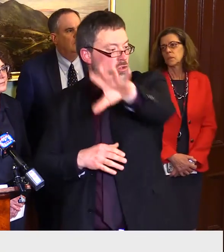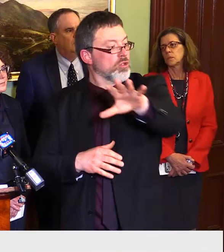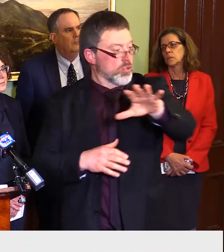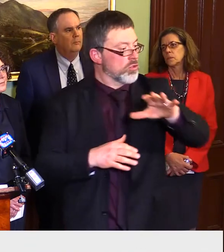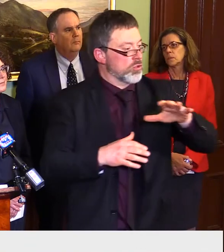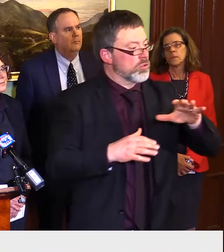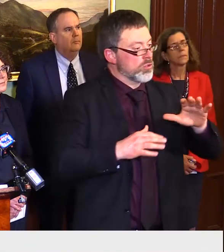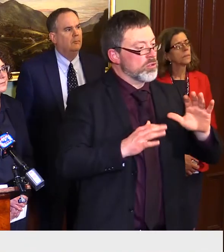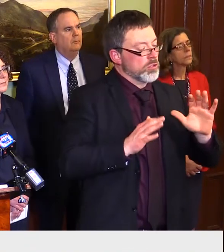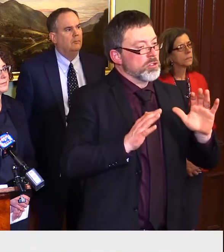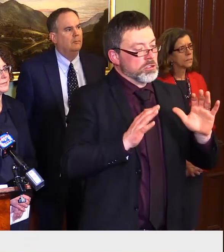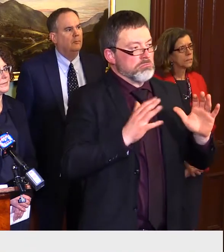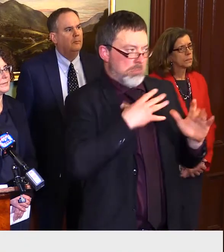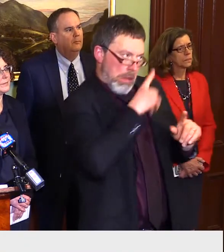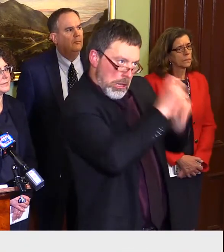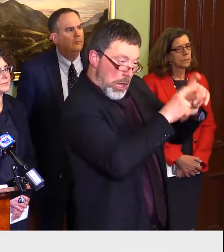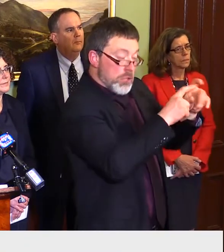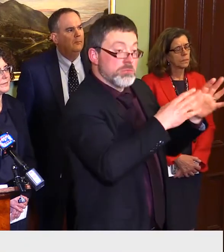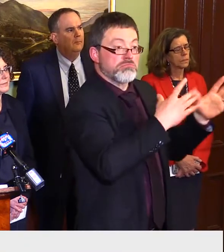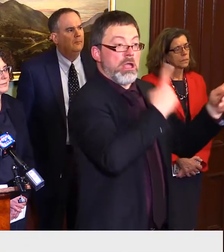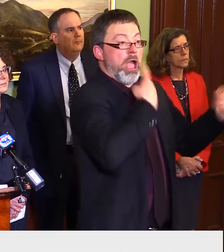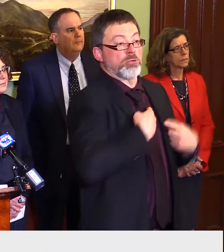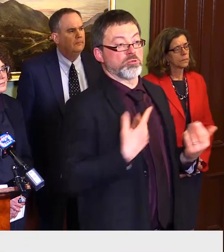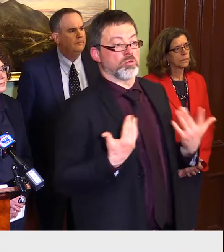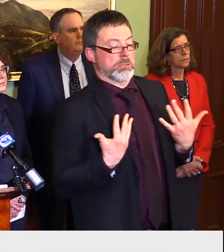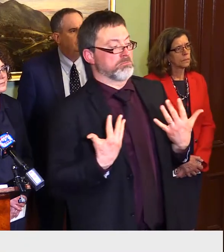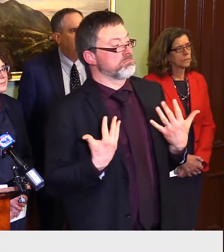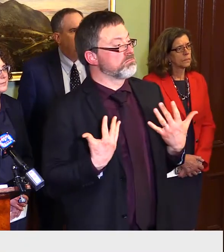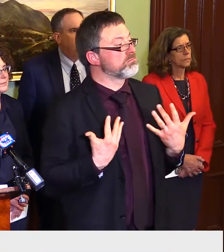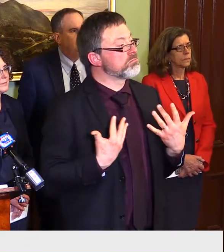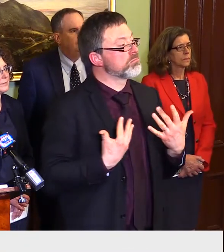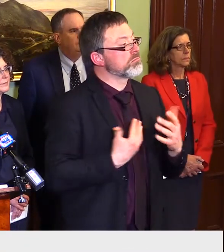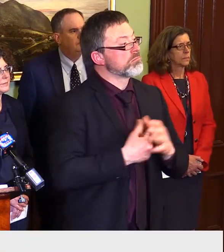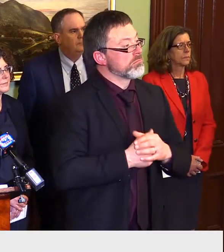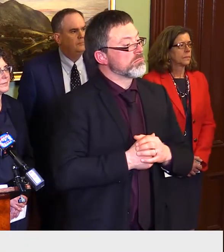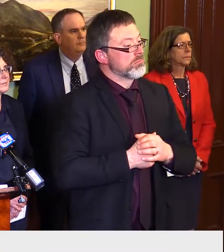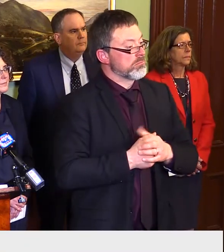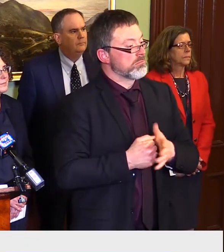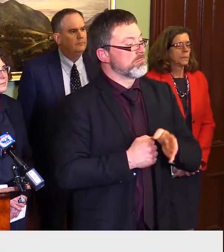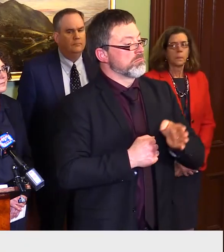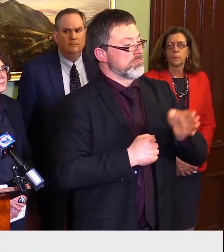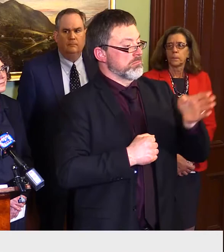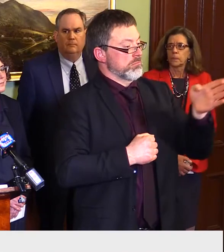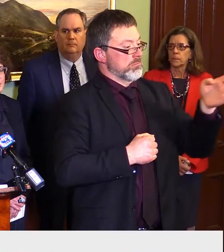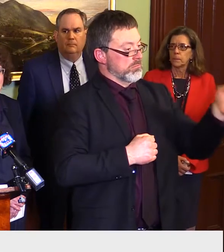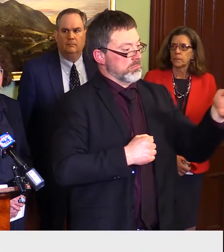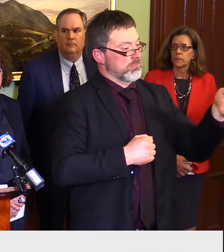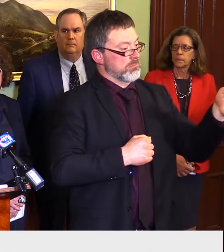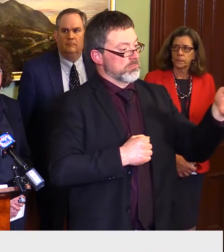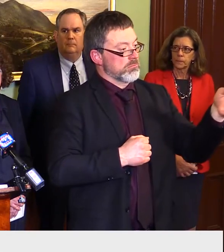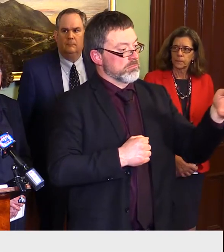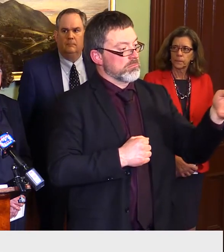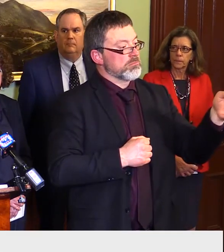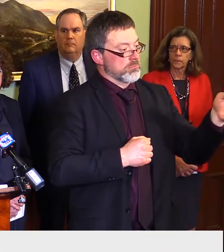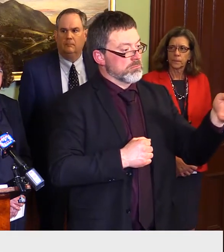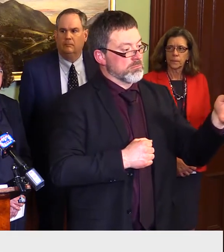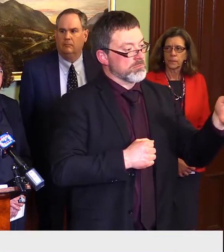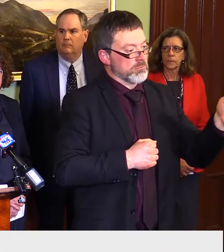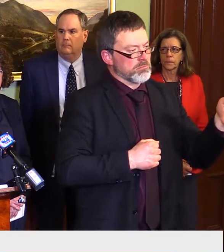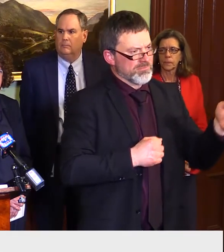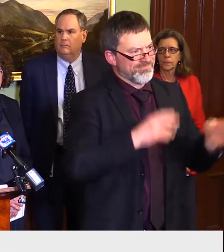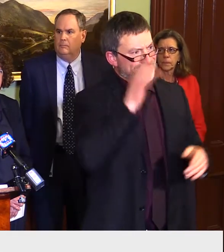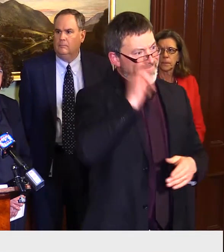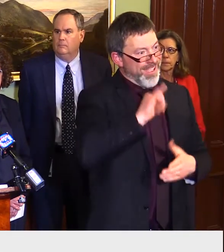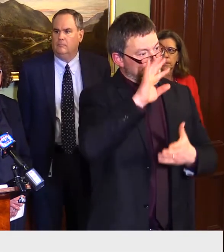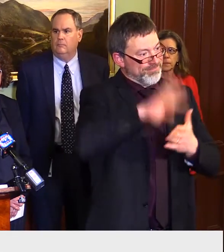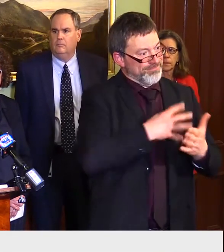do start to fill up any, places to put additional patients or traditional healthcare? Yeah, I will let others speak to